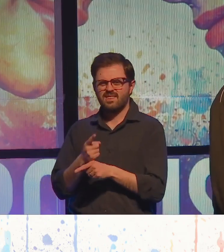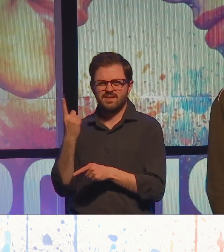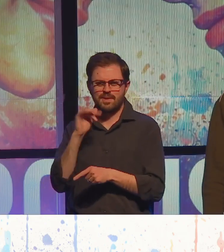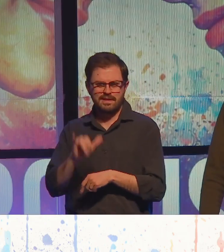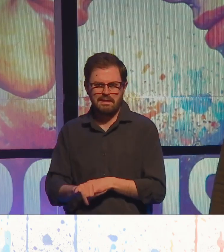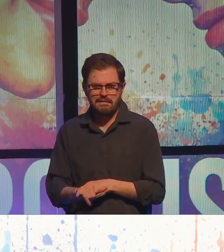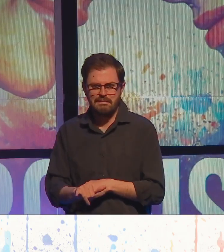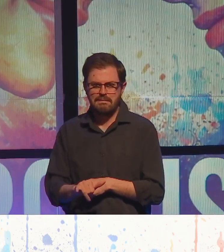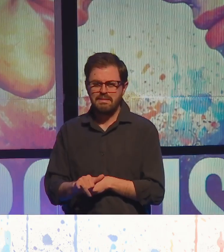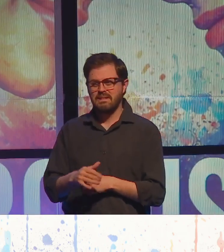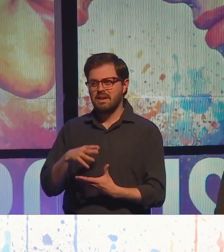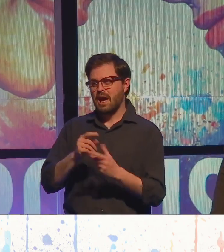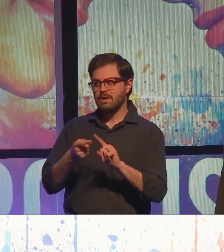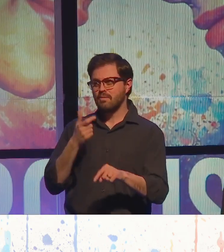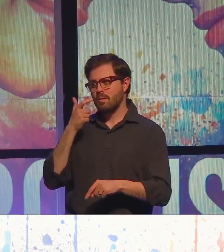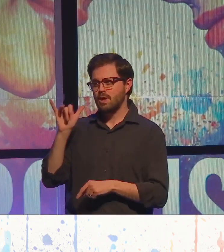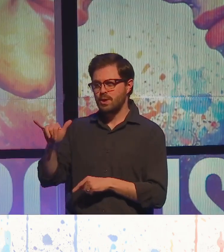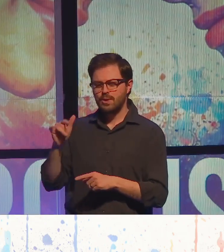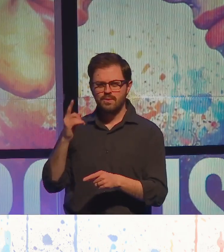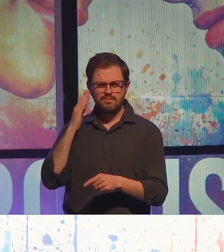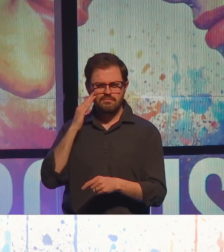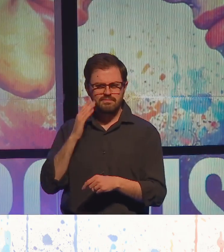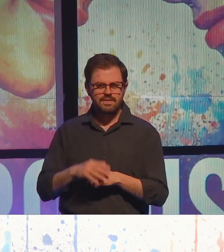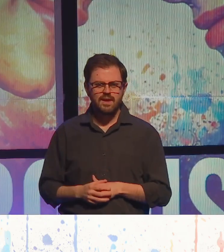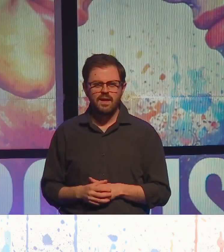know, Like,